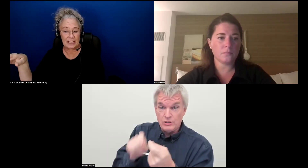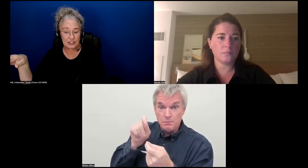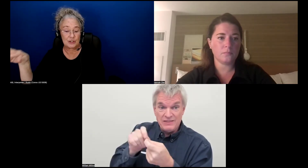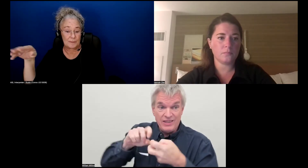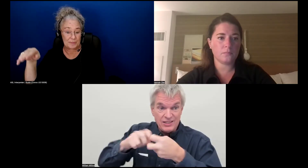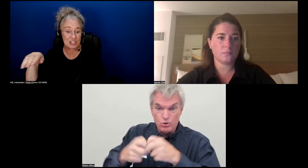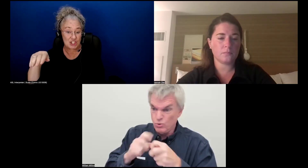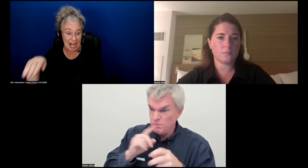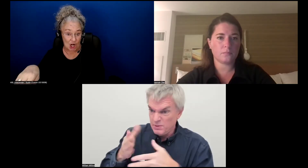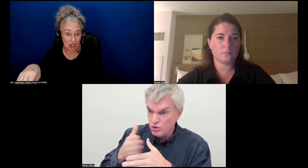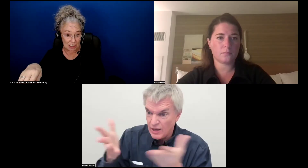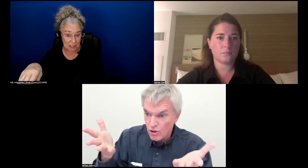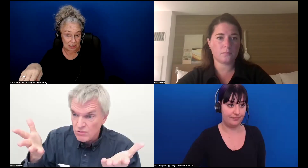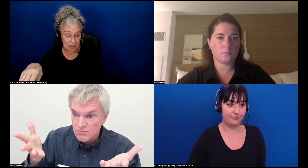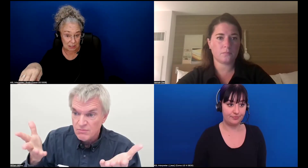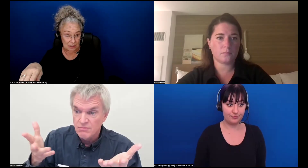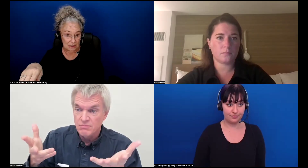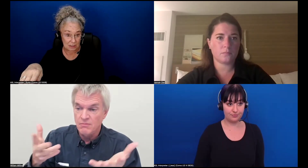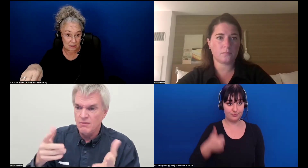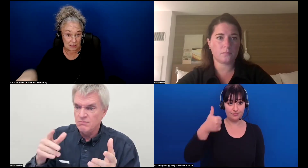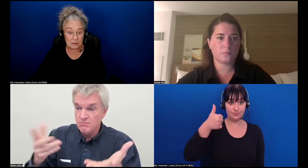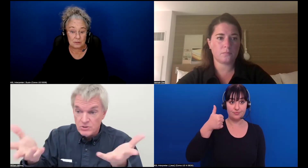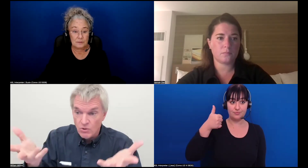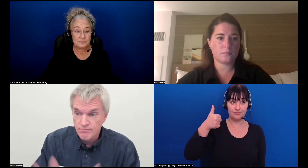specific issues be shared?